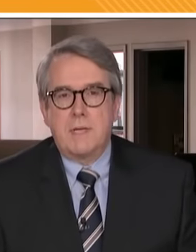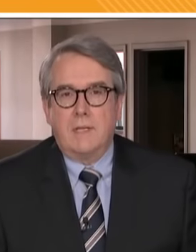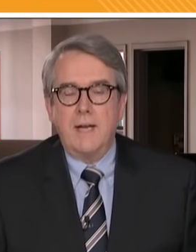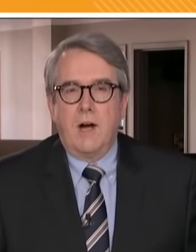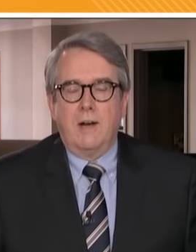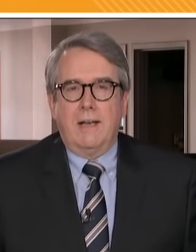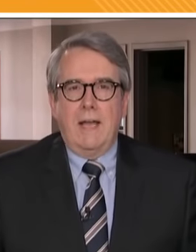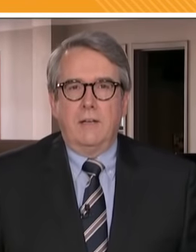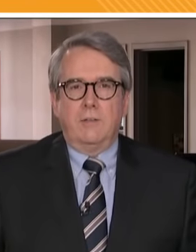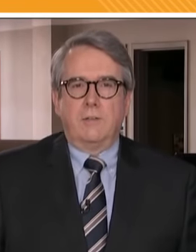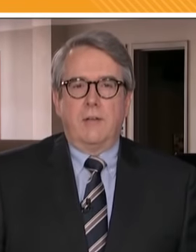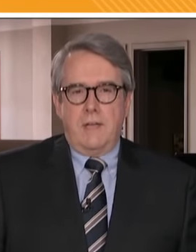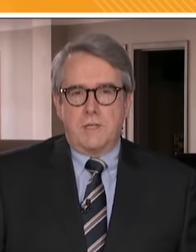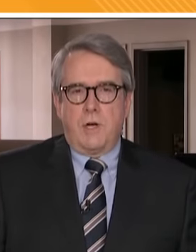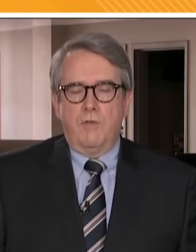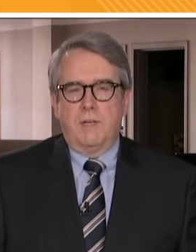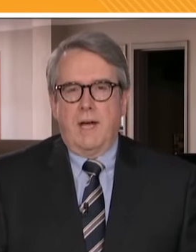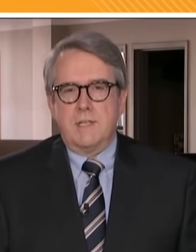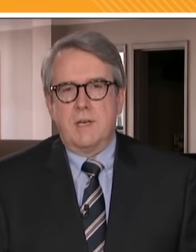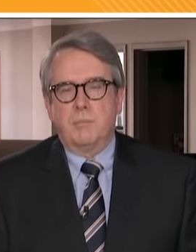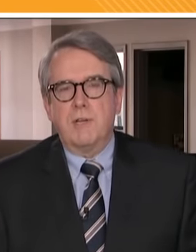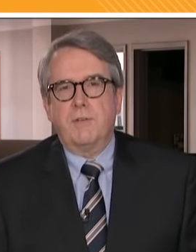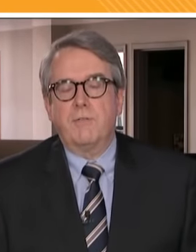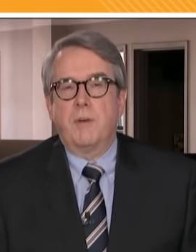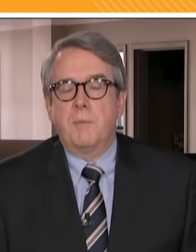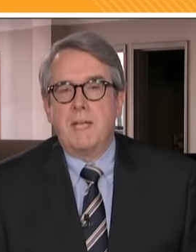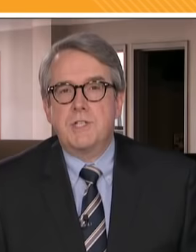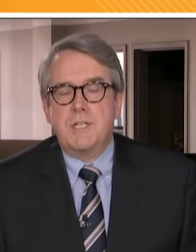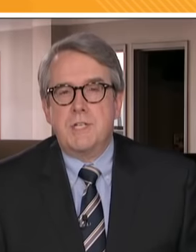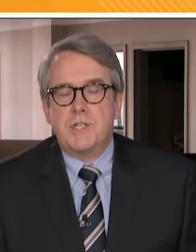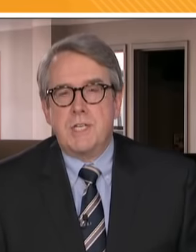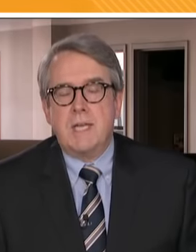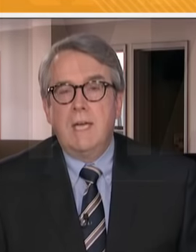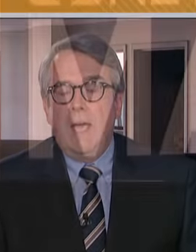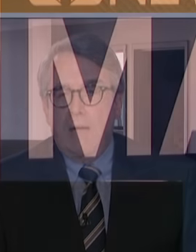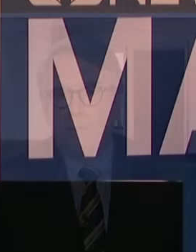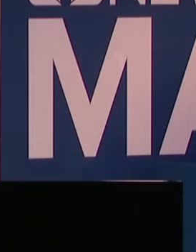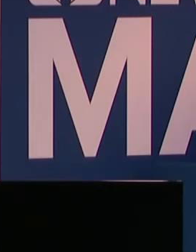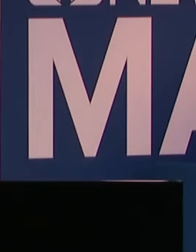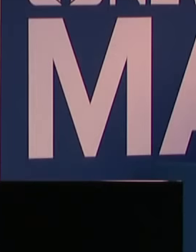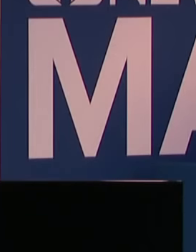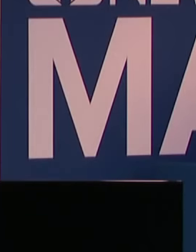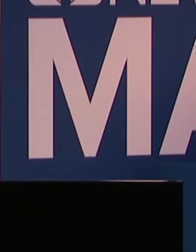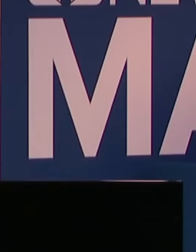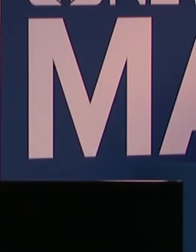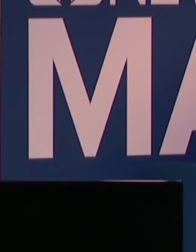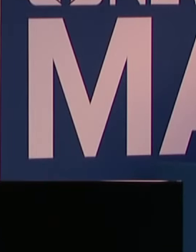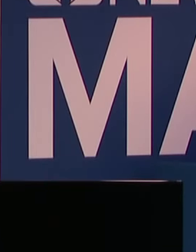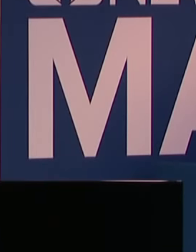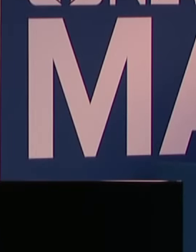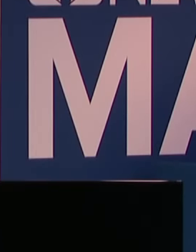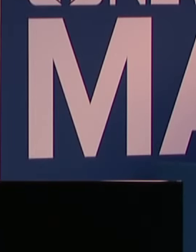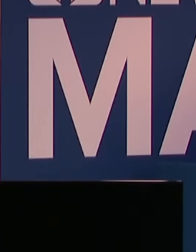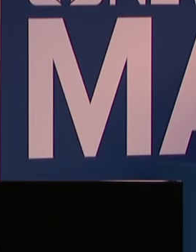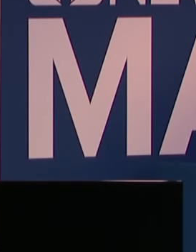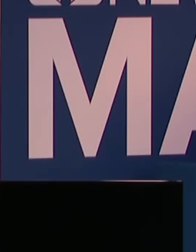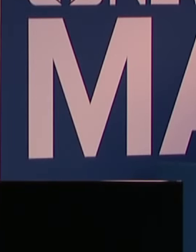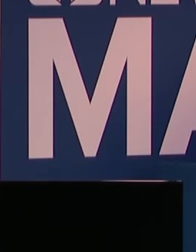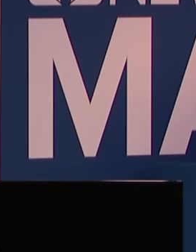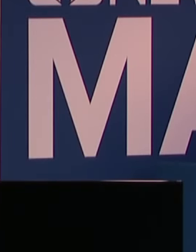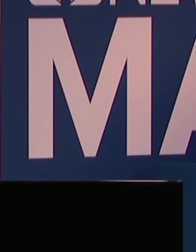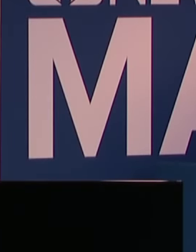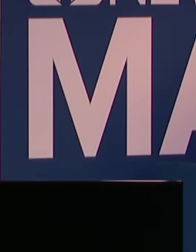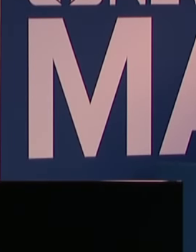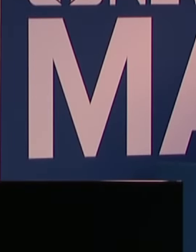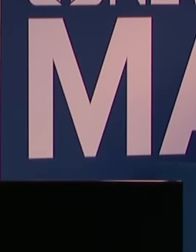And that was a lighthearted ending to today's COVID-19 briefing from the Maine CDC and from Governor Janet Mills, in which there was some very